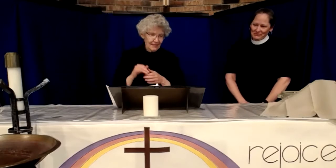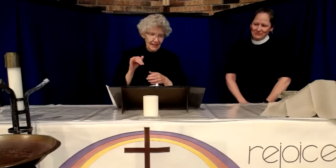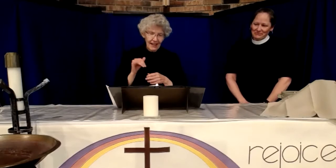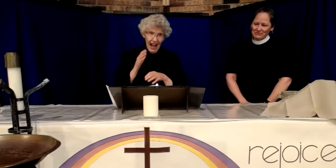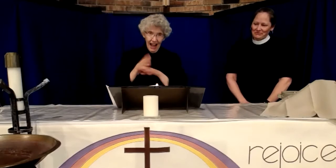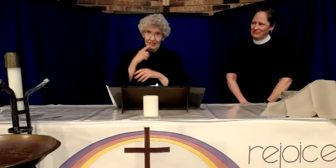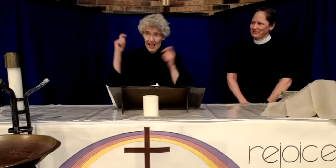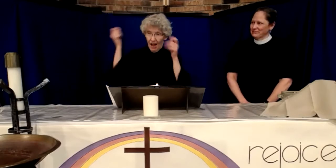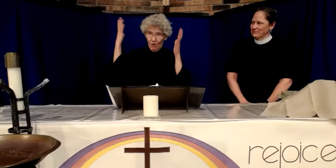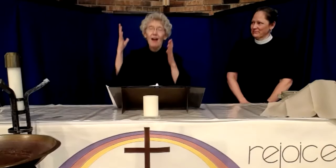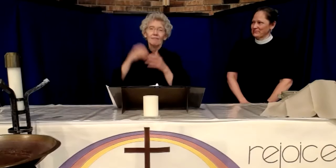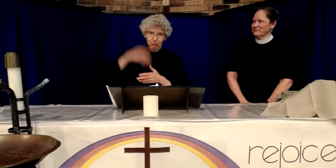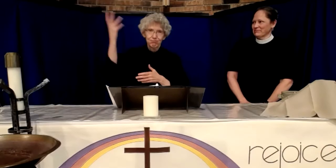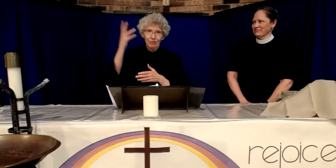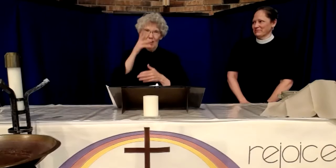air.